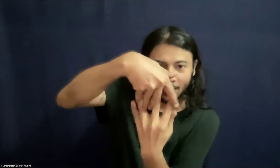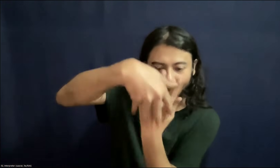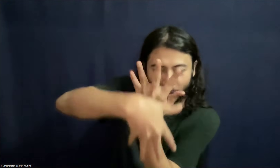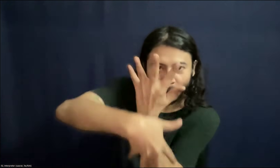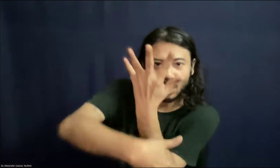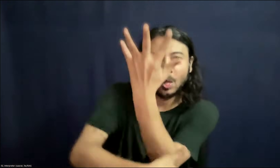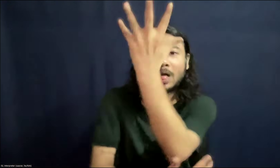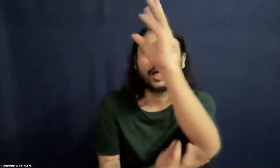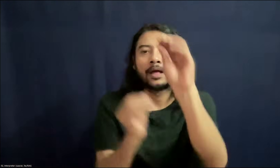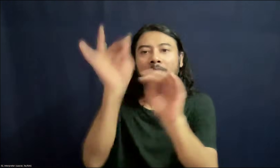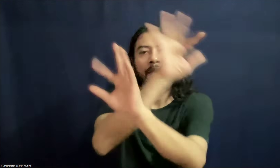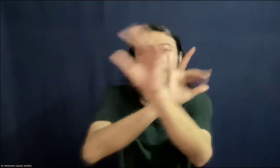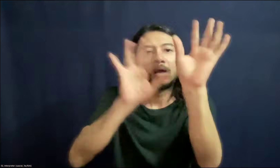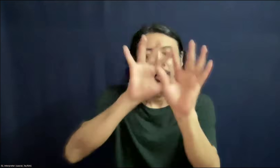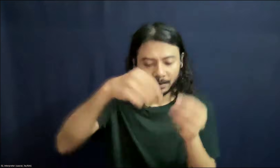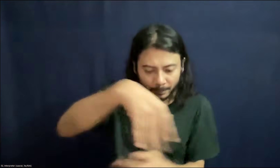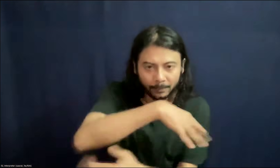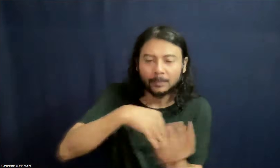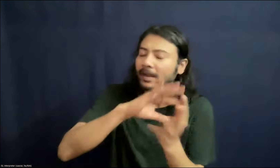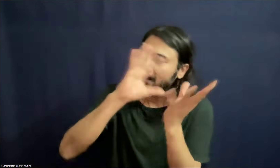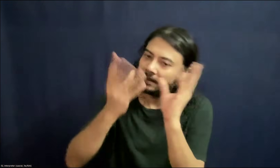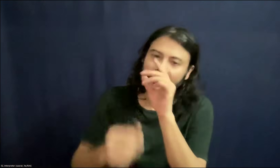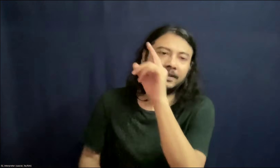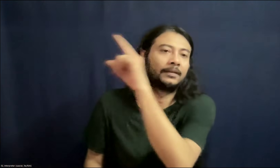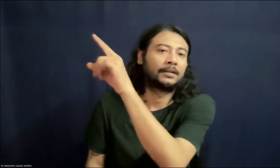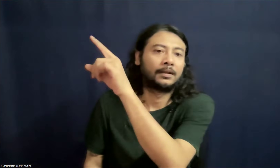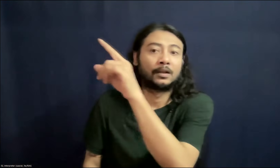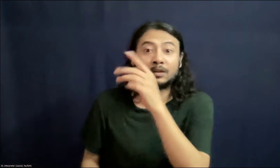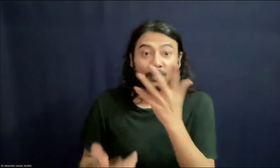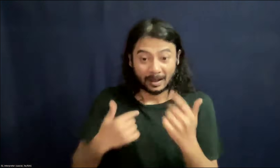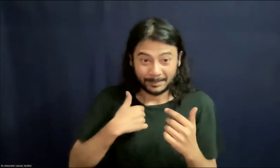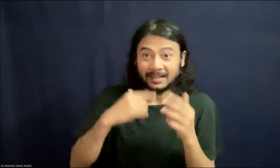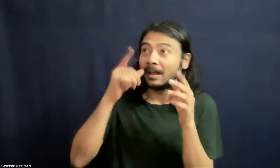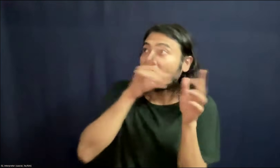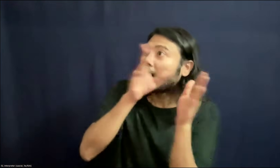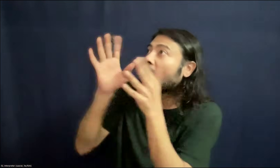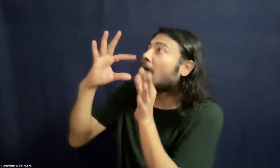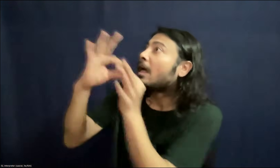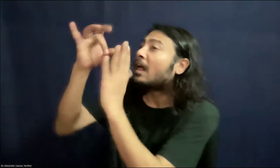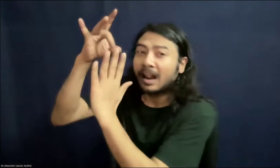world. So knowing Krishna actually means knowing everything.